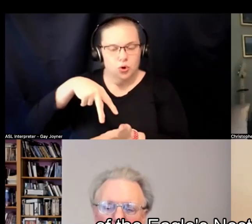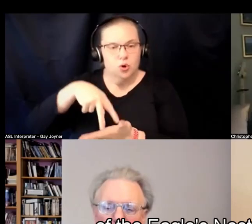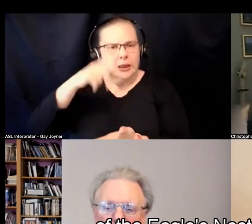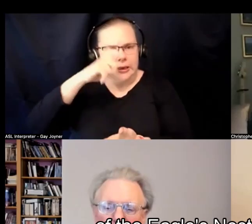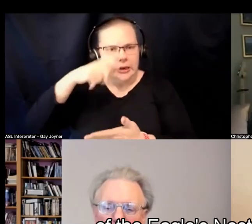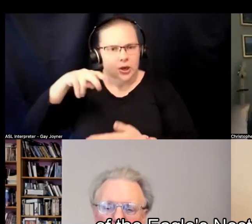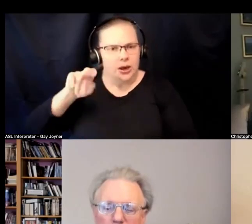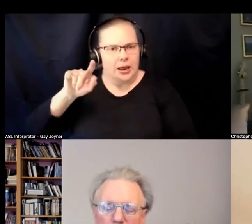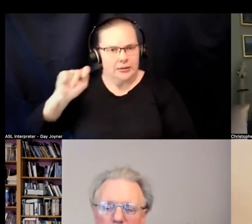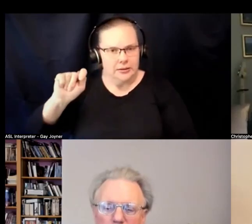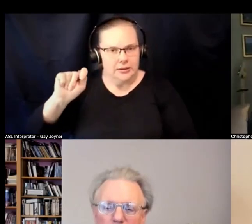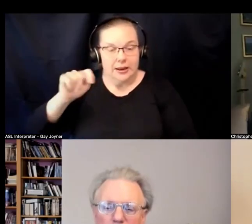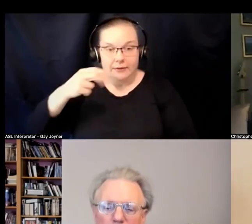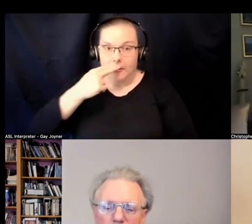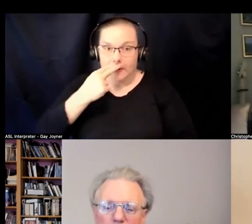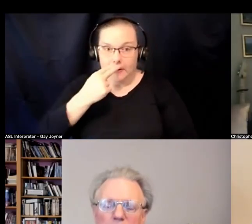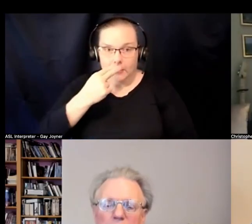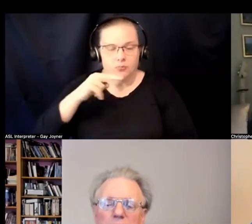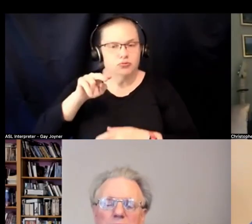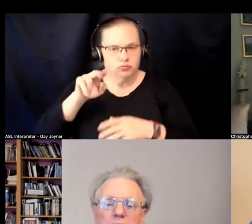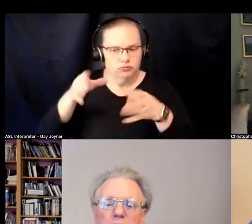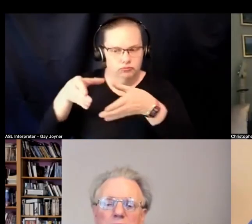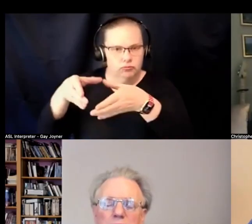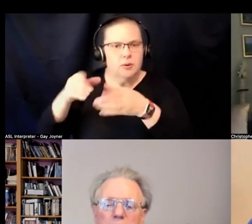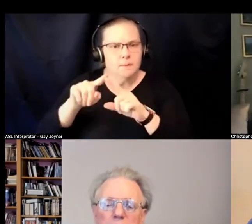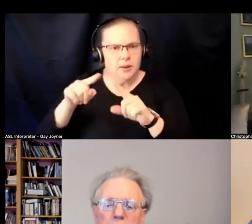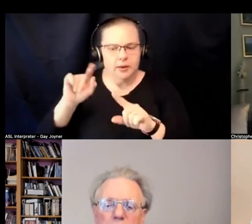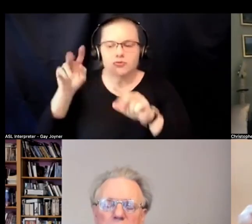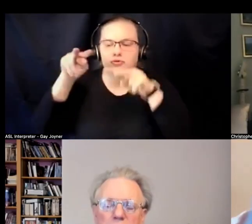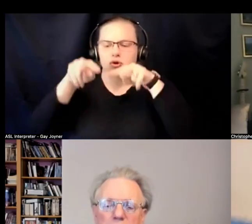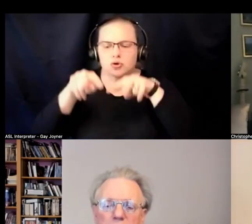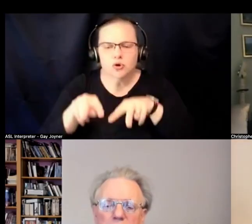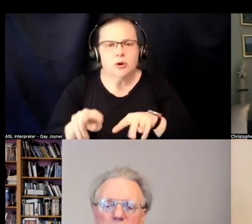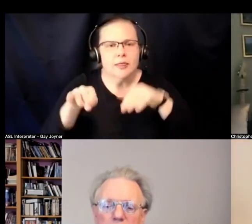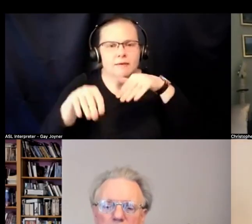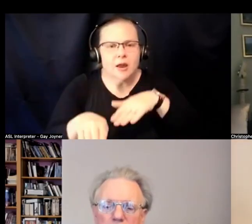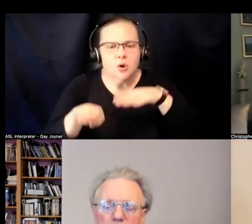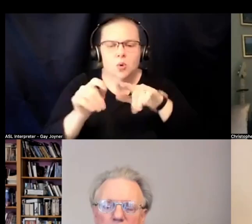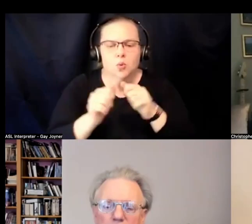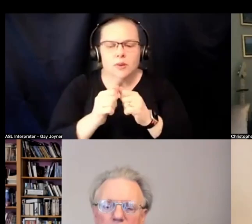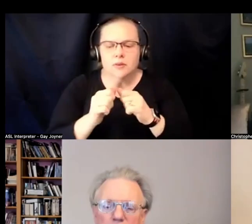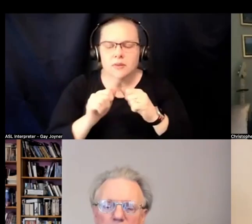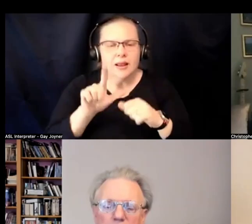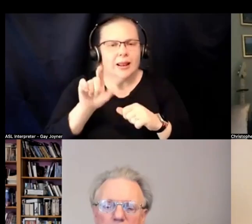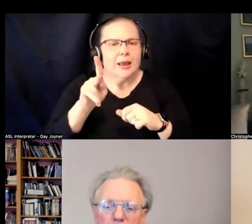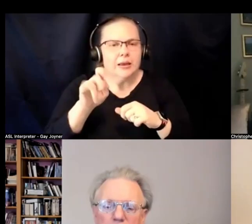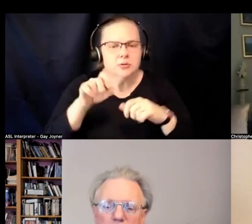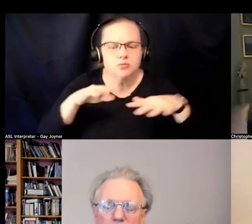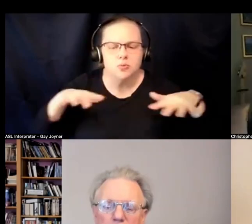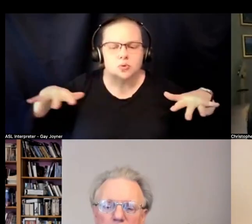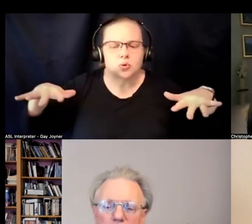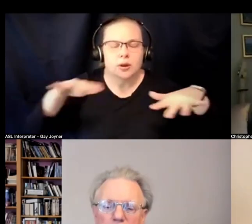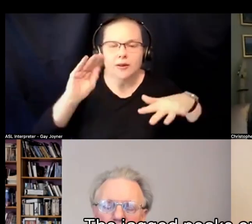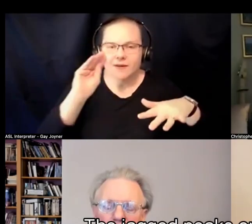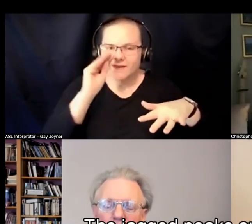Adolf Hitler's redoubt in the Bavarian Alps. She gazed into the valley below with its deep blue glacial lakes, bordered by